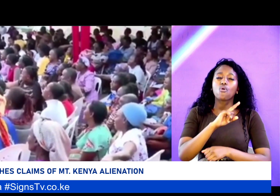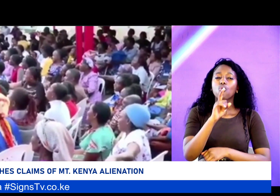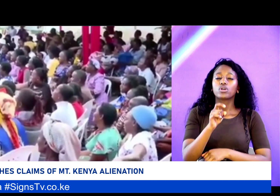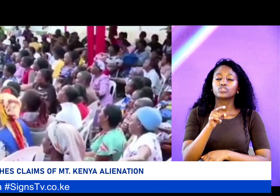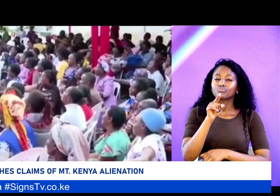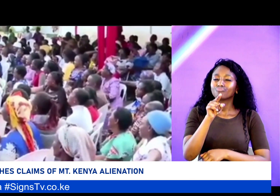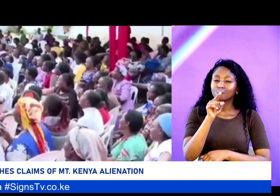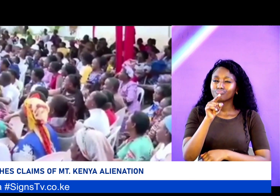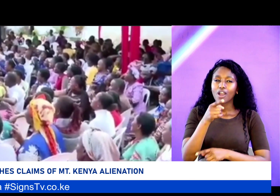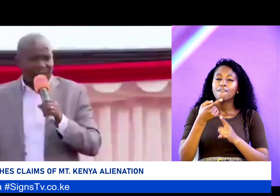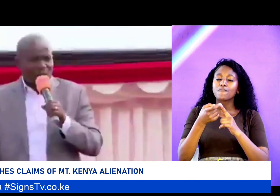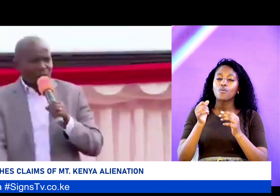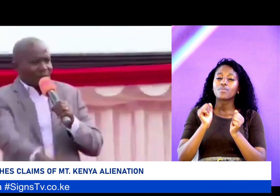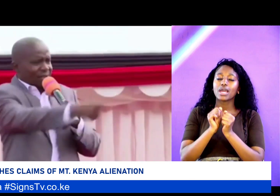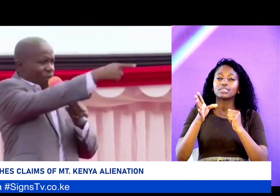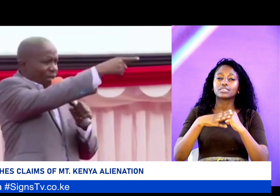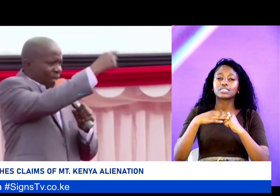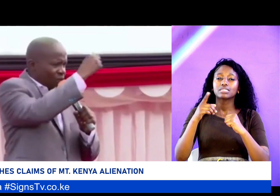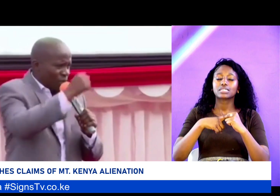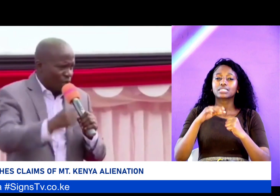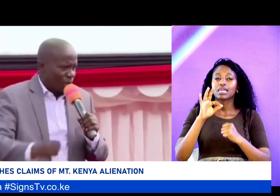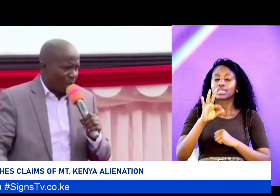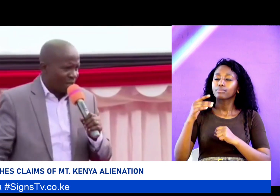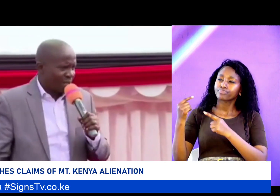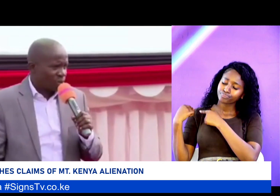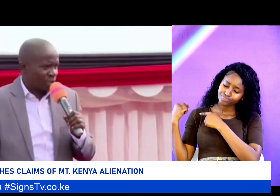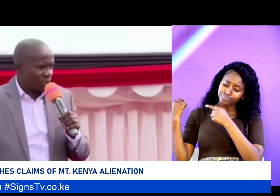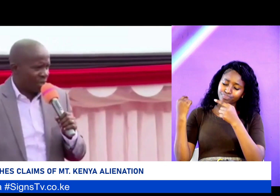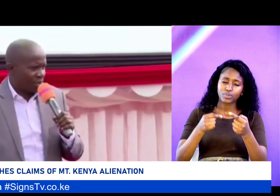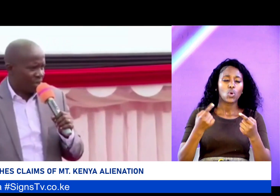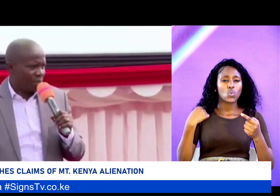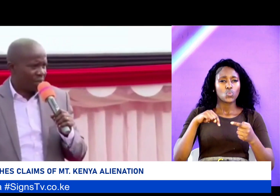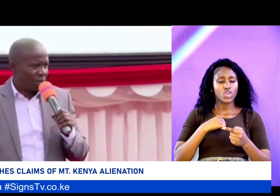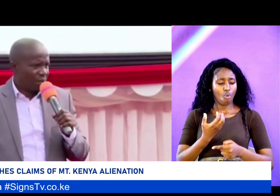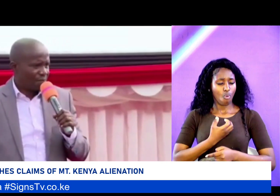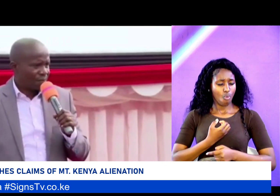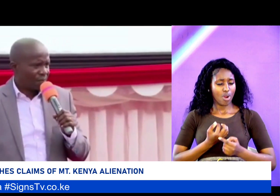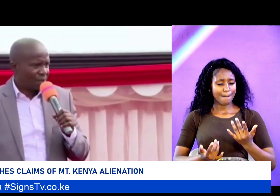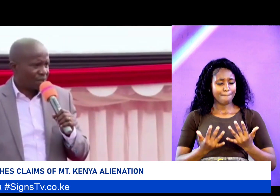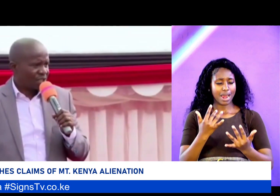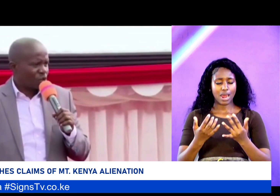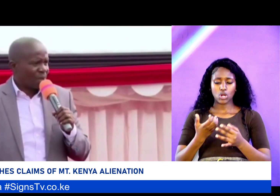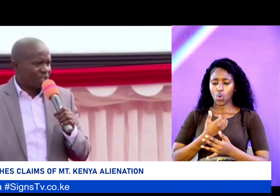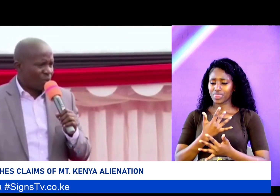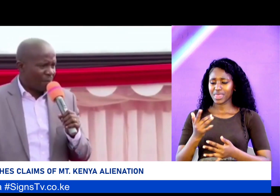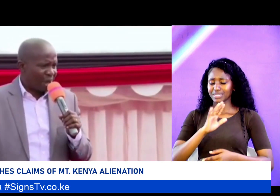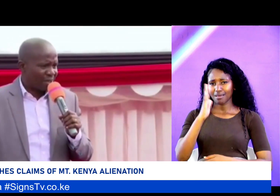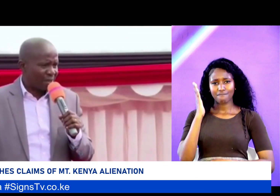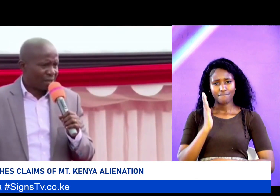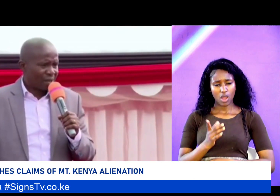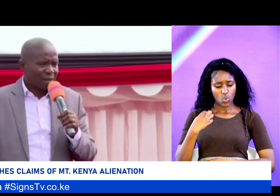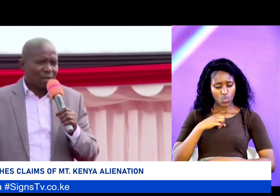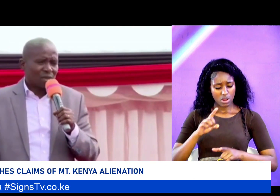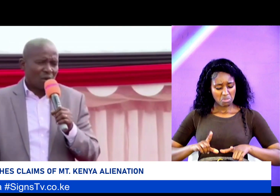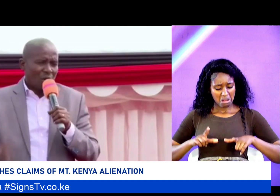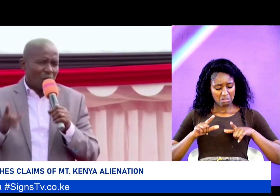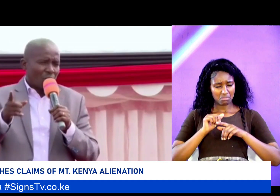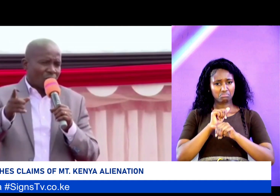tangu 1963 hakuna siku nyingine tumechoma mali yetu sisi wenyewe? Si tumeishi kwa